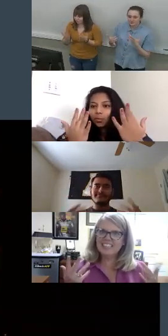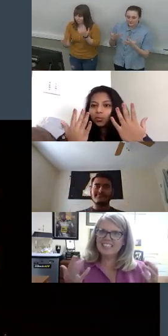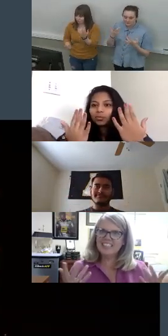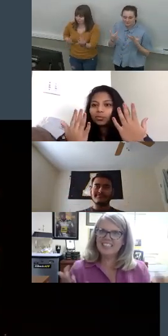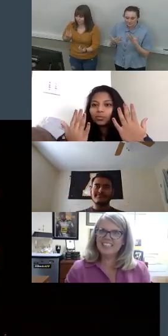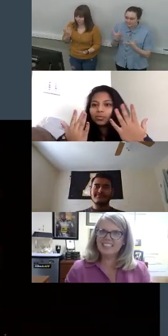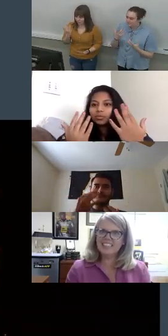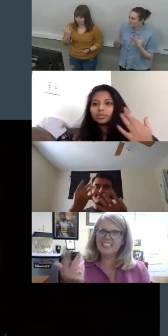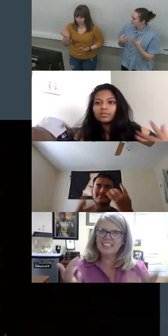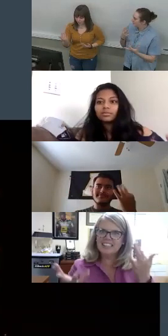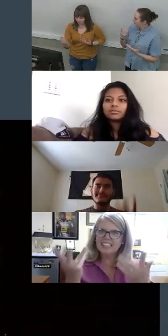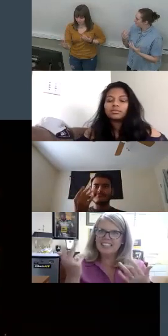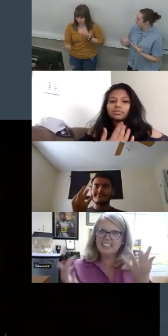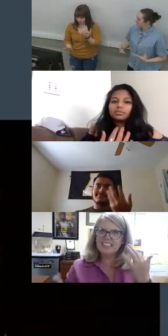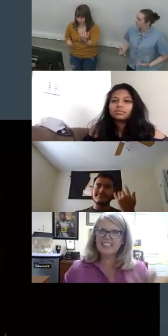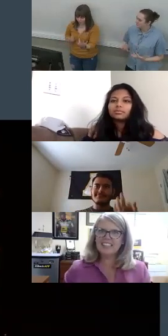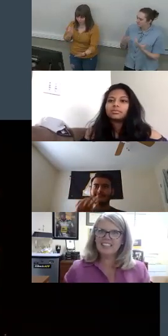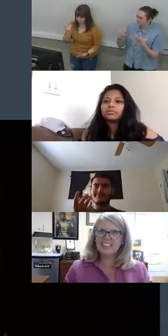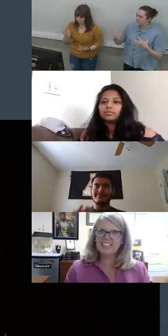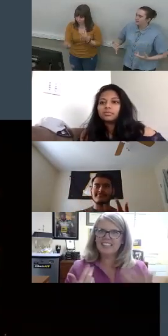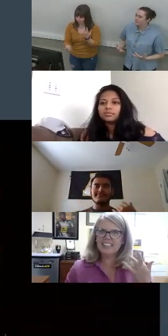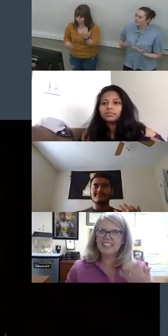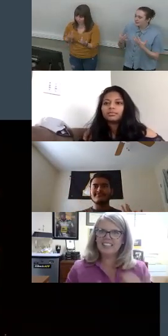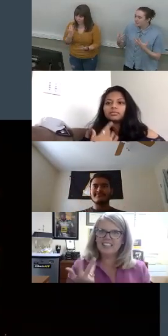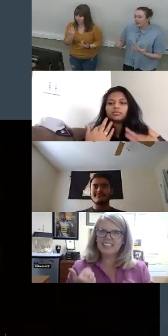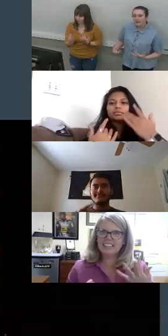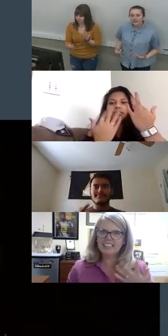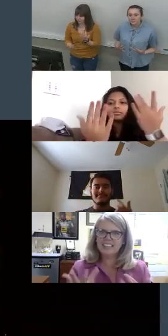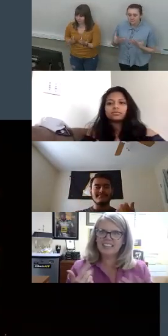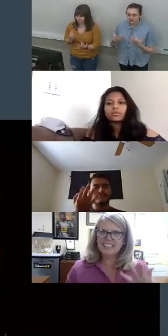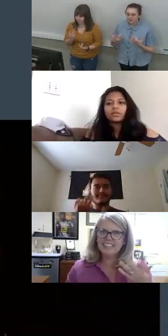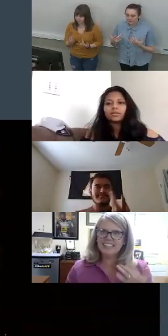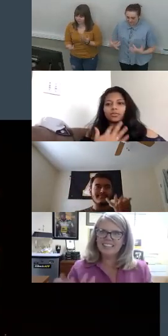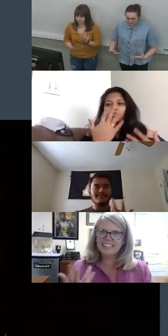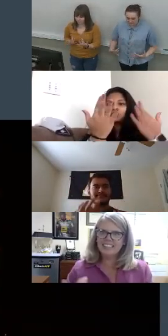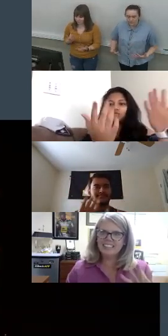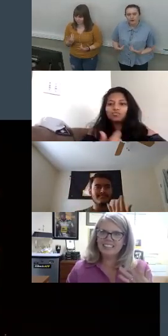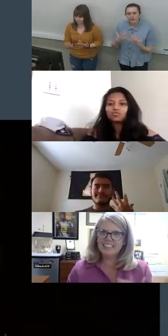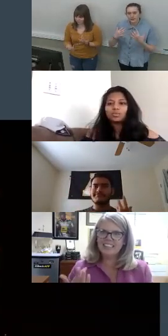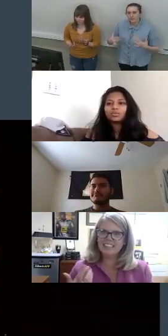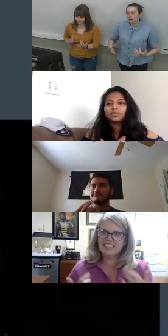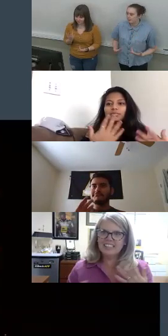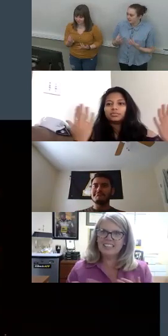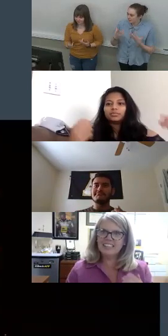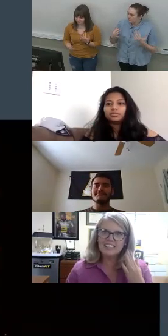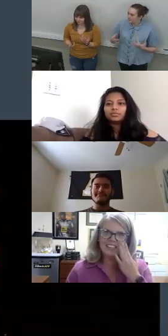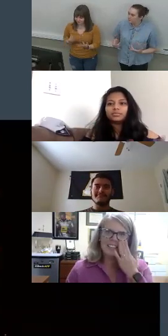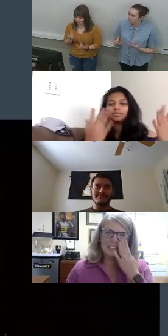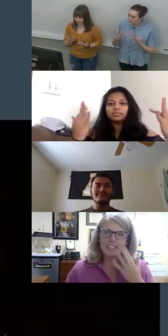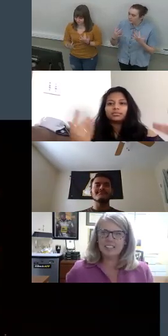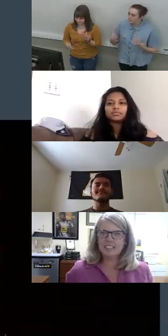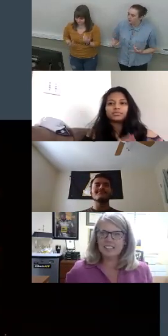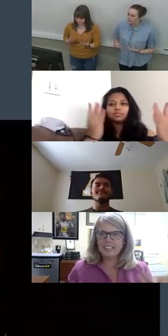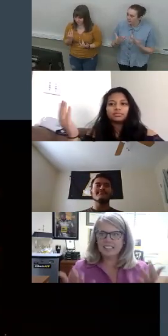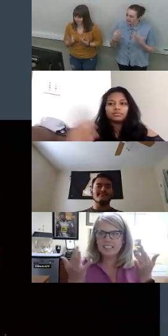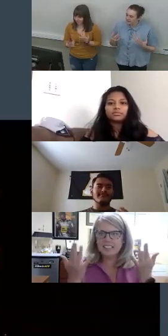around. I kind of do it to my body and then away from my body. I do a different variation of it where I kind of go up and down with it. Both